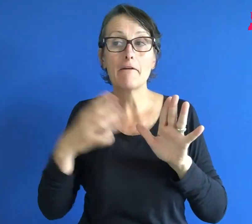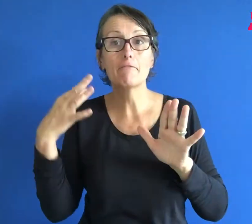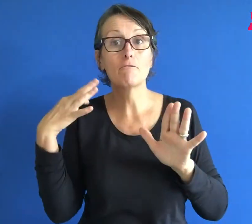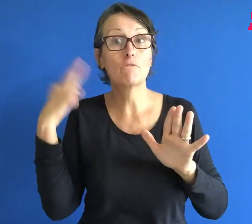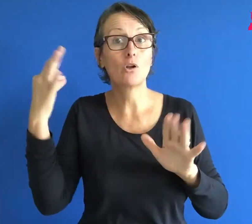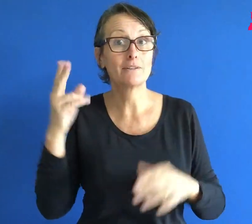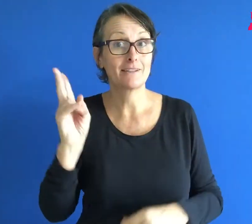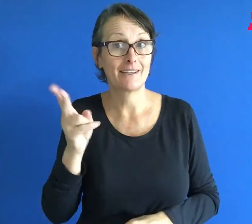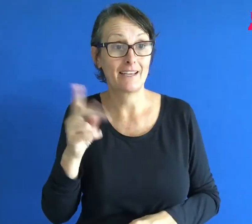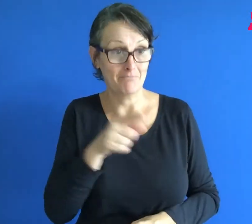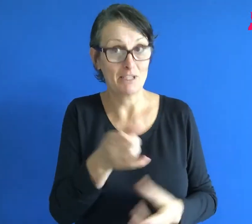was ready to help again.